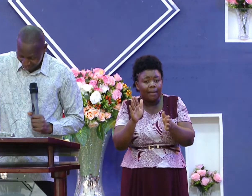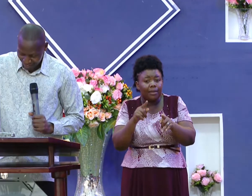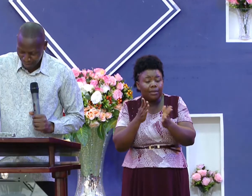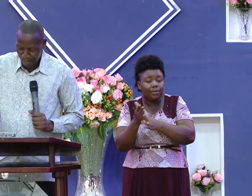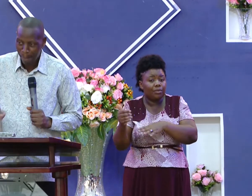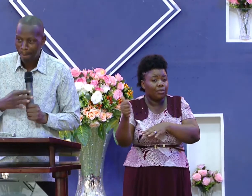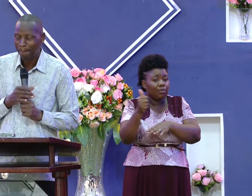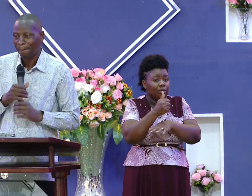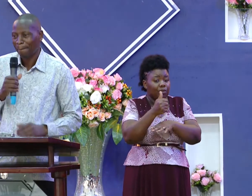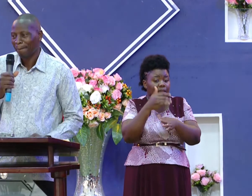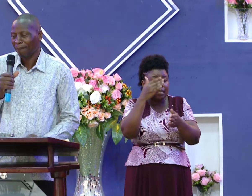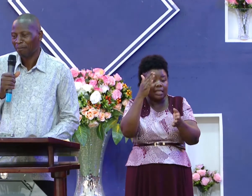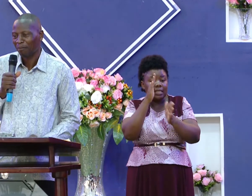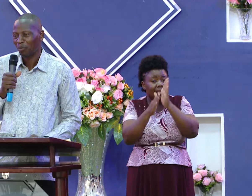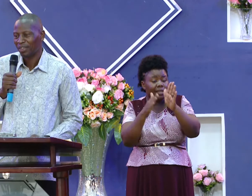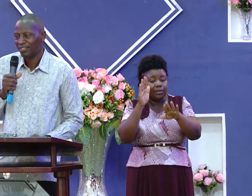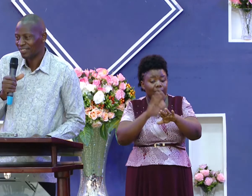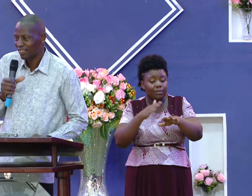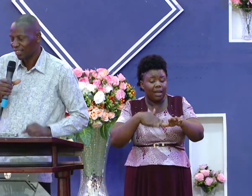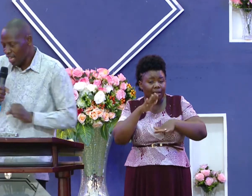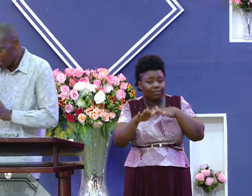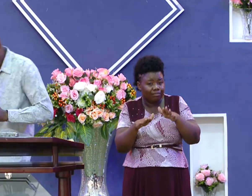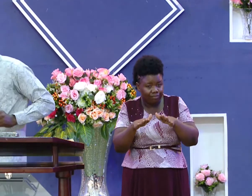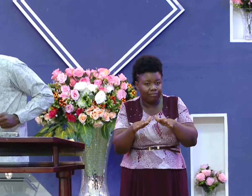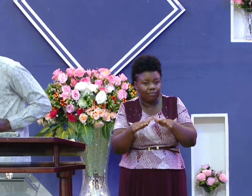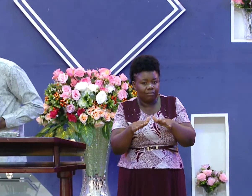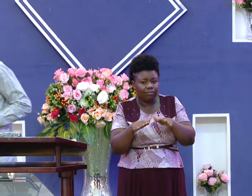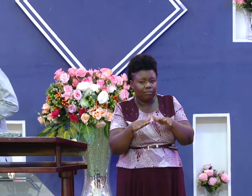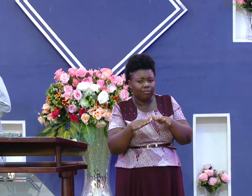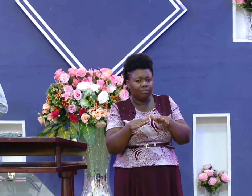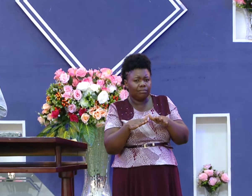sole of my feet. In that he's hindering me.